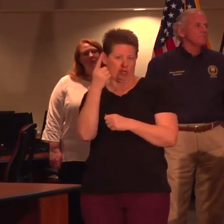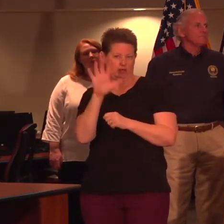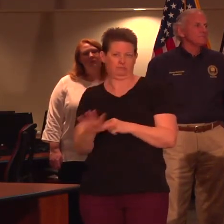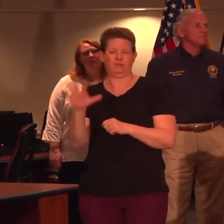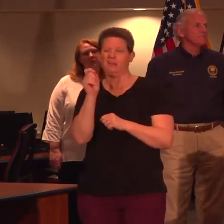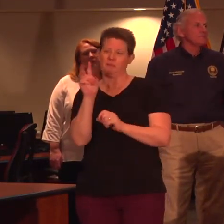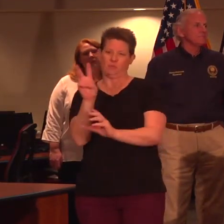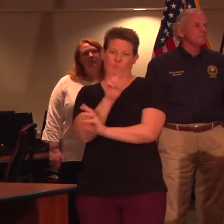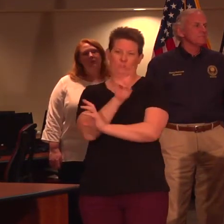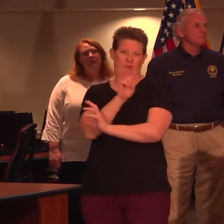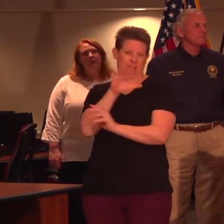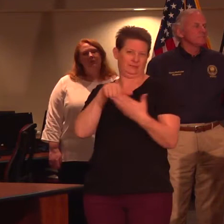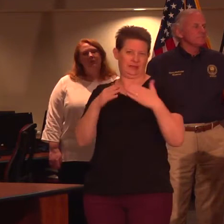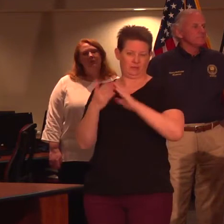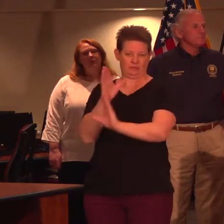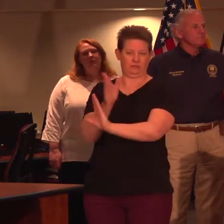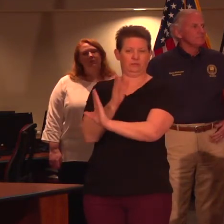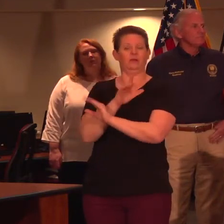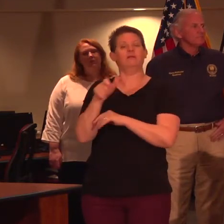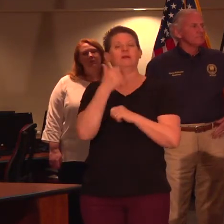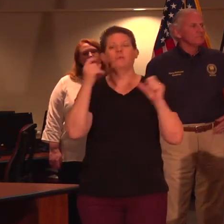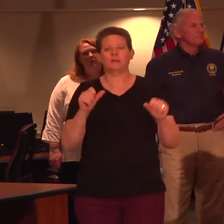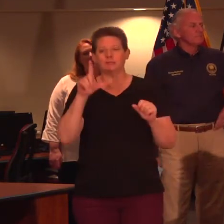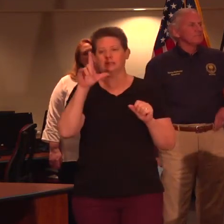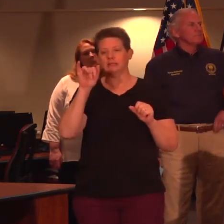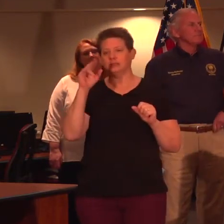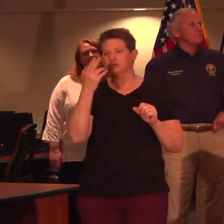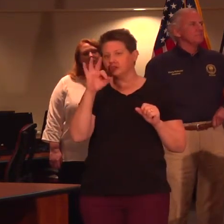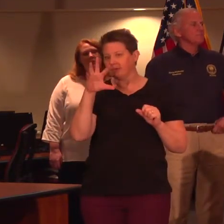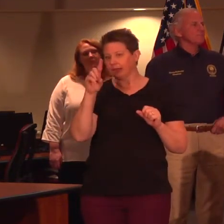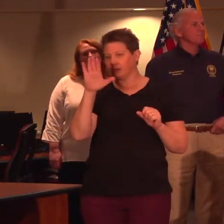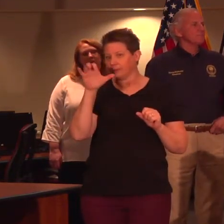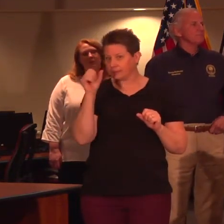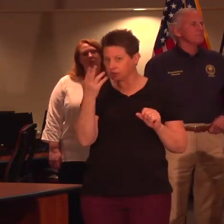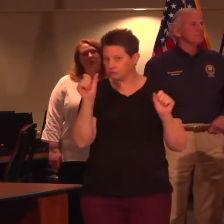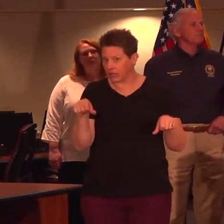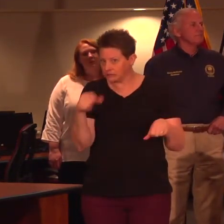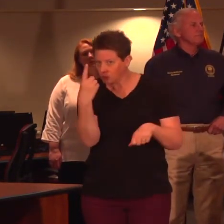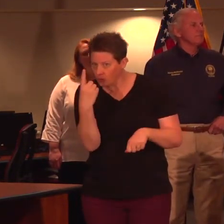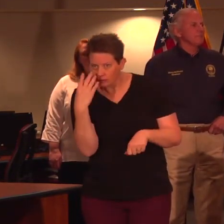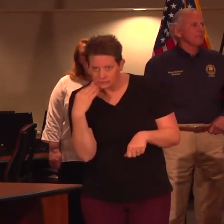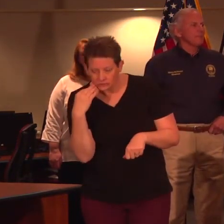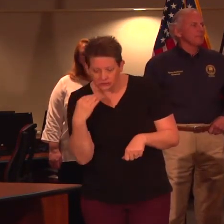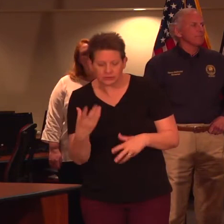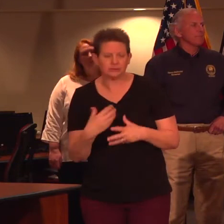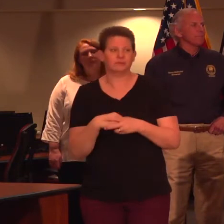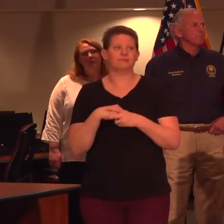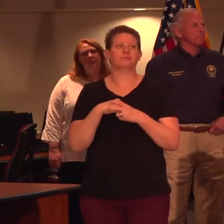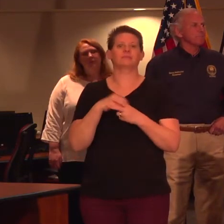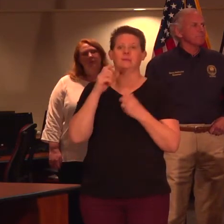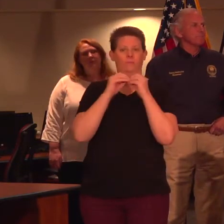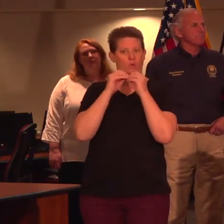downtown Georgetown. Another tornado is possible near Litchfield Beach, and more survey work required as well in Horry